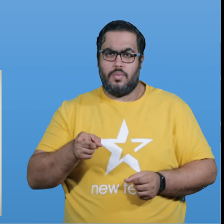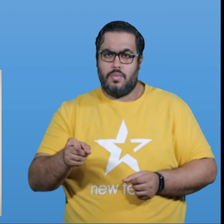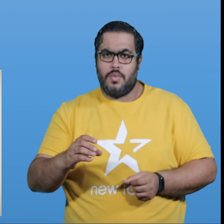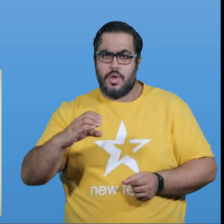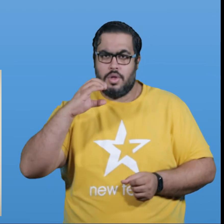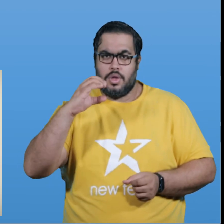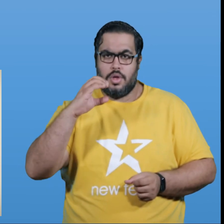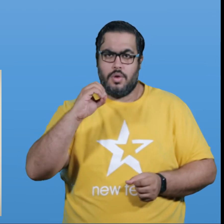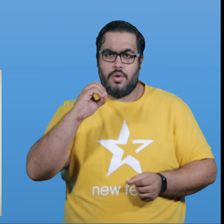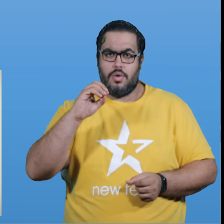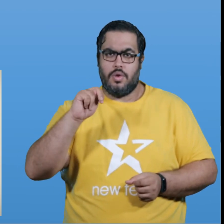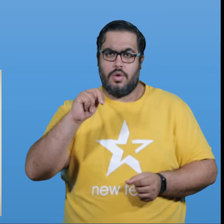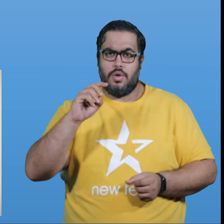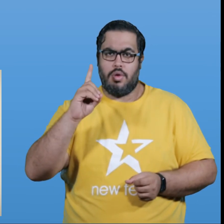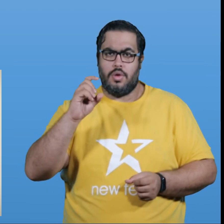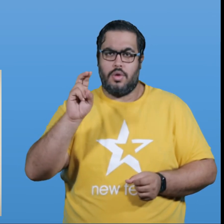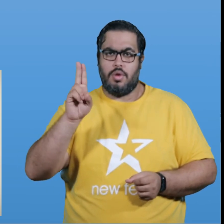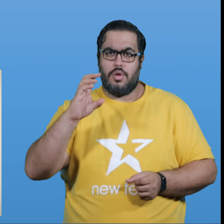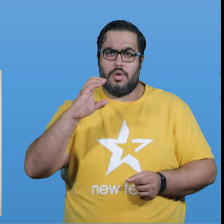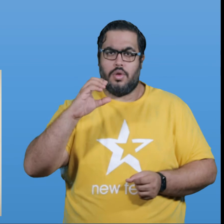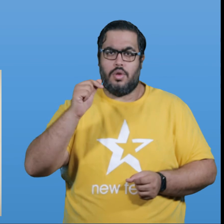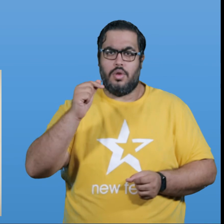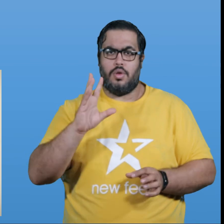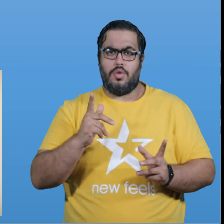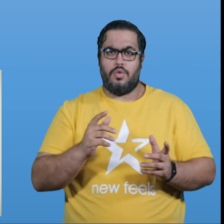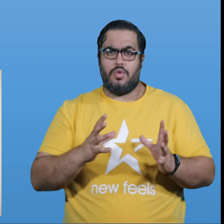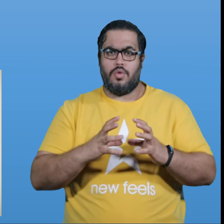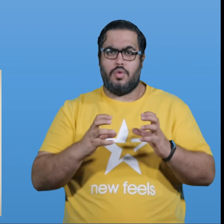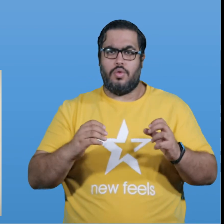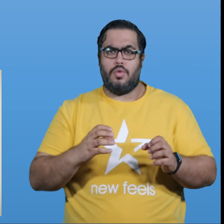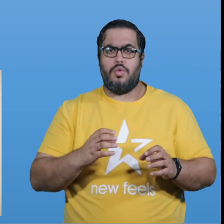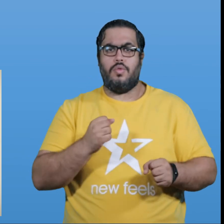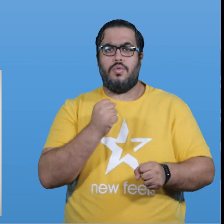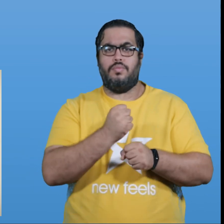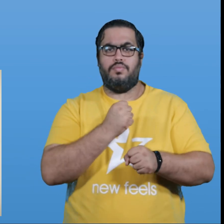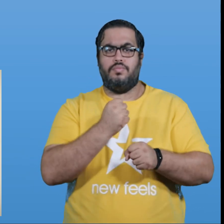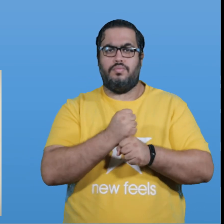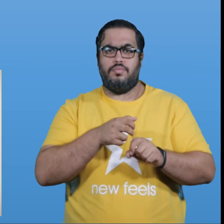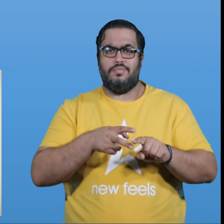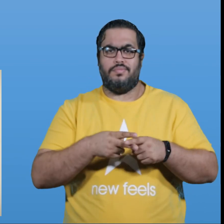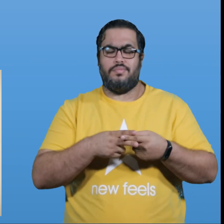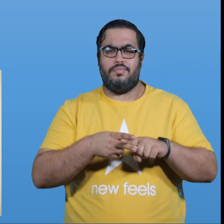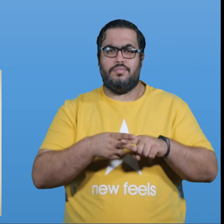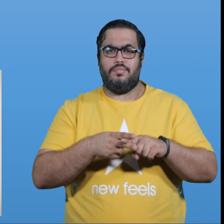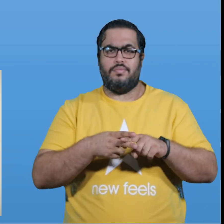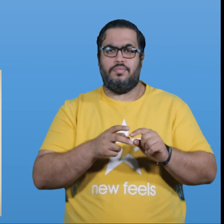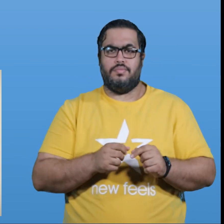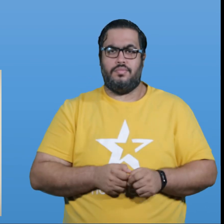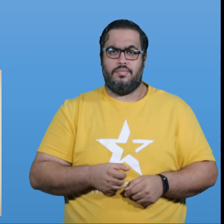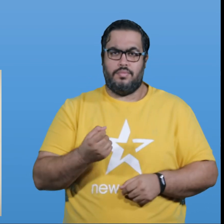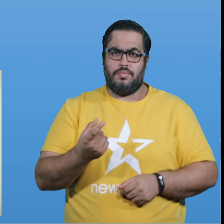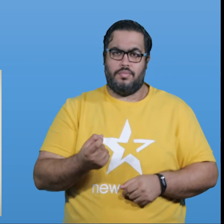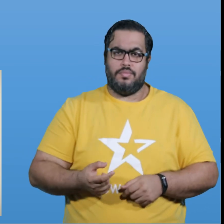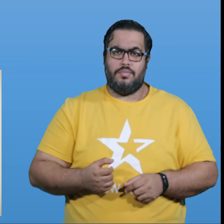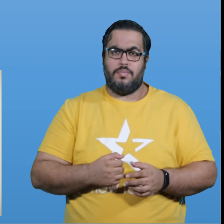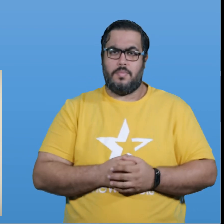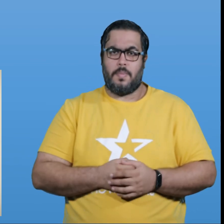this episode, we learned to use new vocabulary items in sentences. We've also answered some setbook questions in order